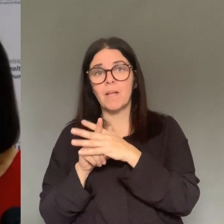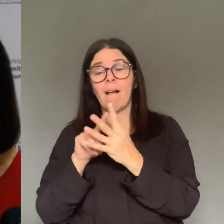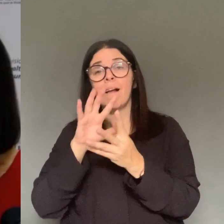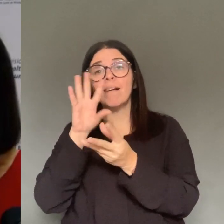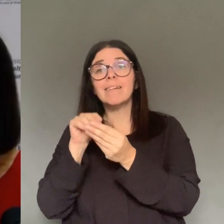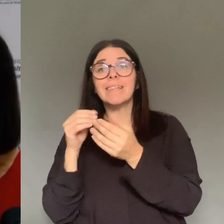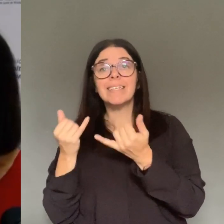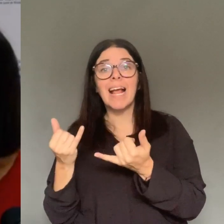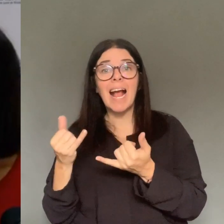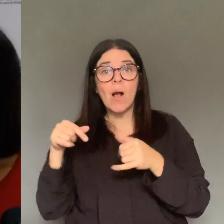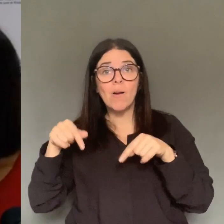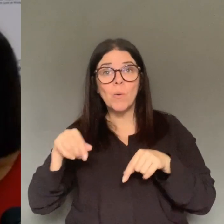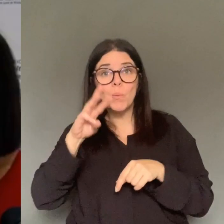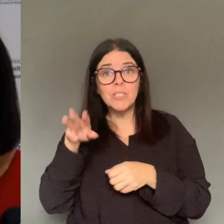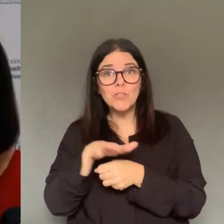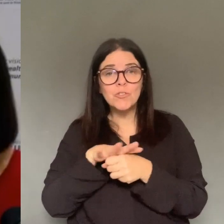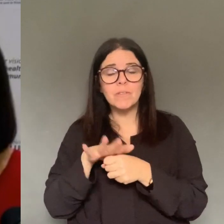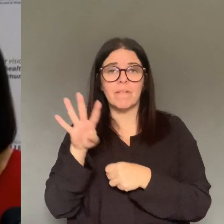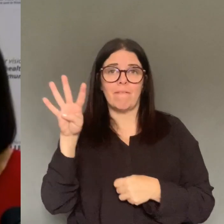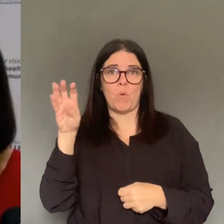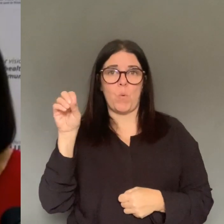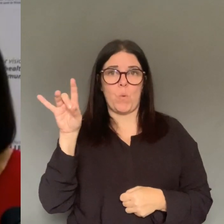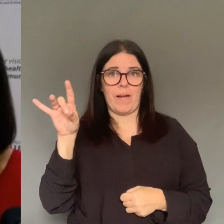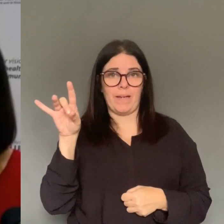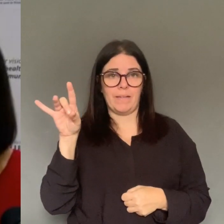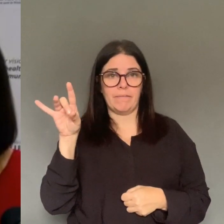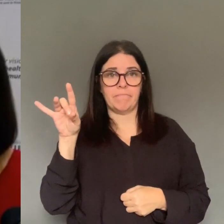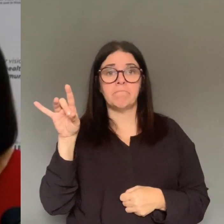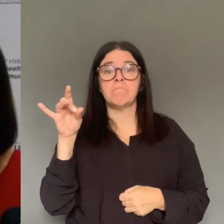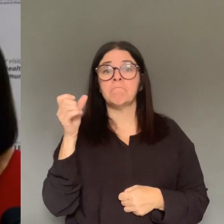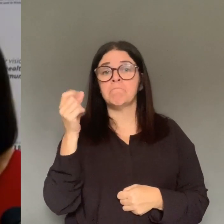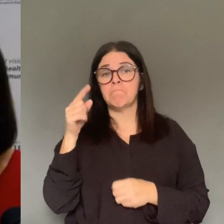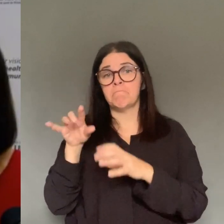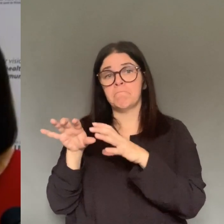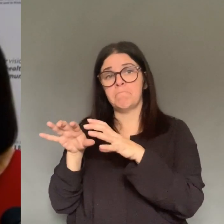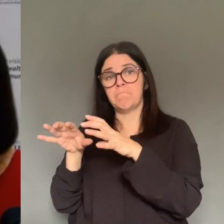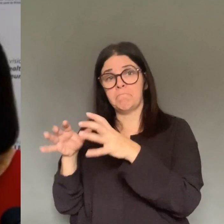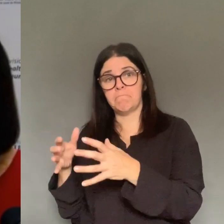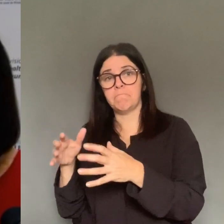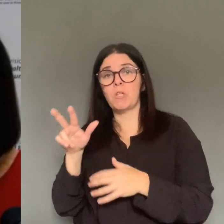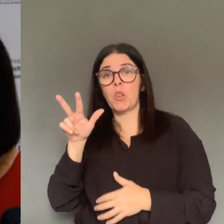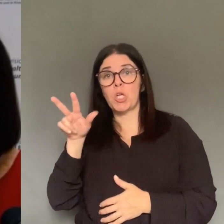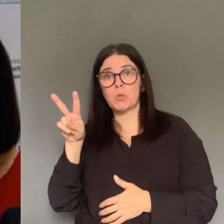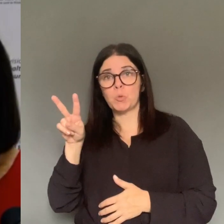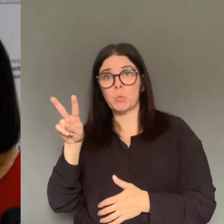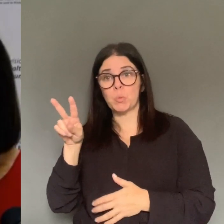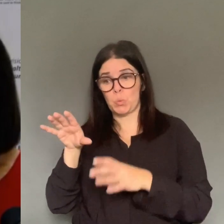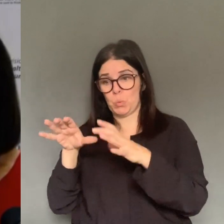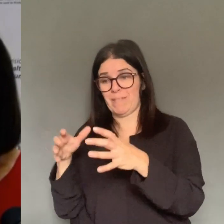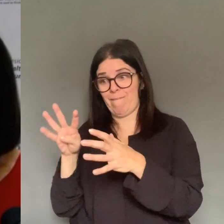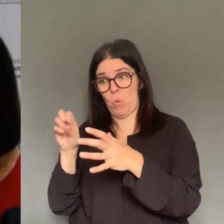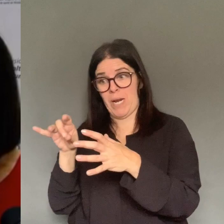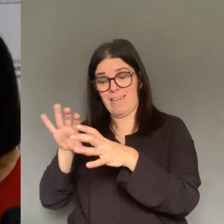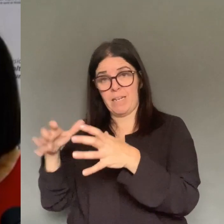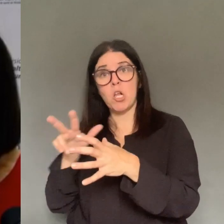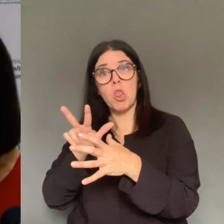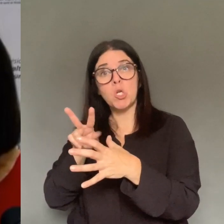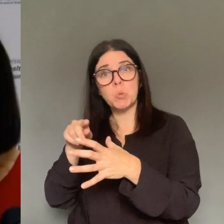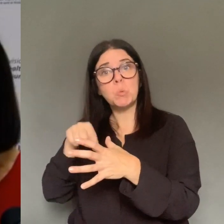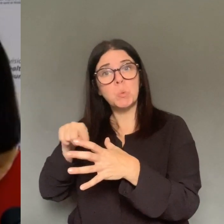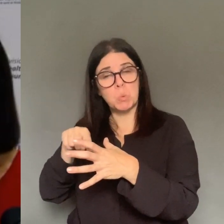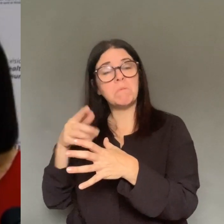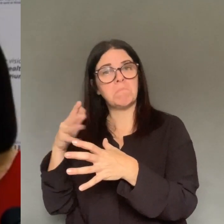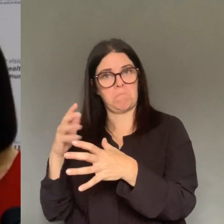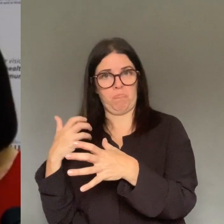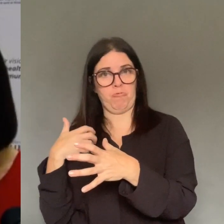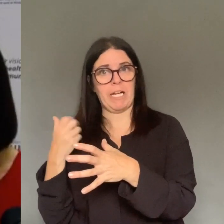19% are between the ages of 50 and 59, and 18% of our cases are 80 years